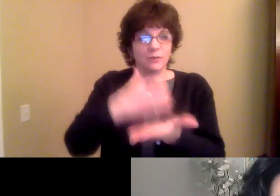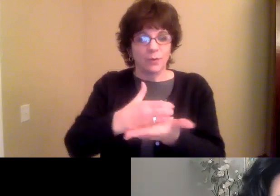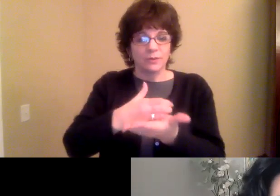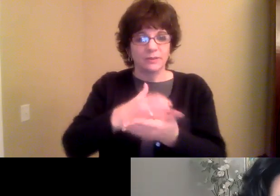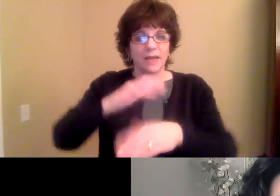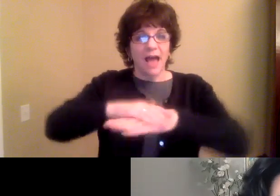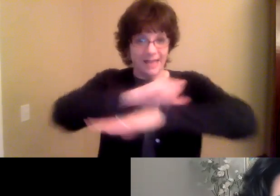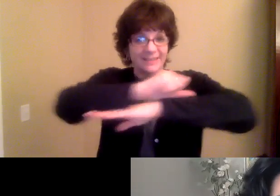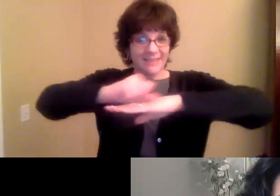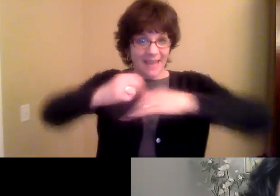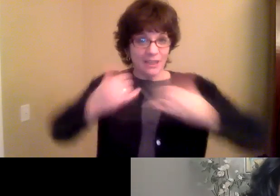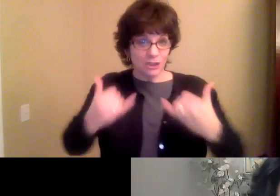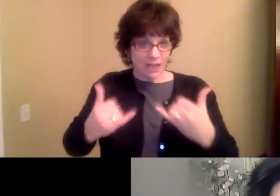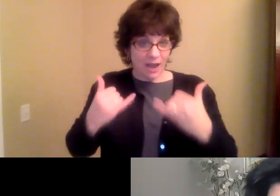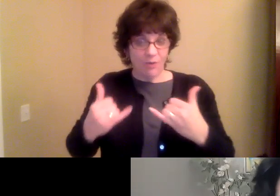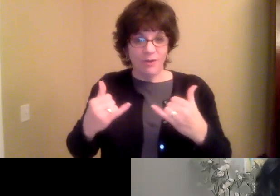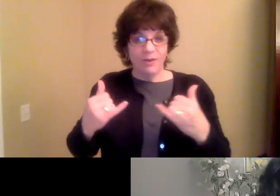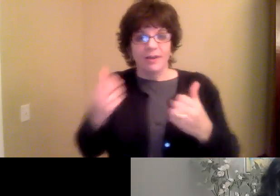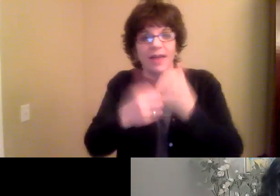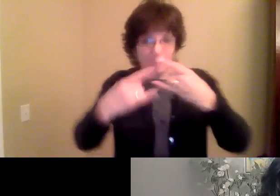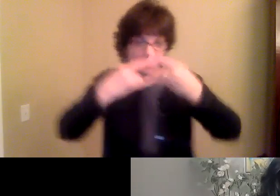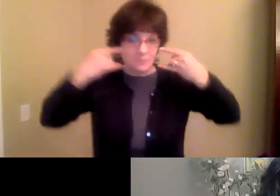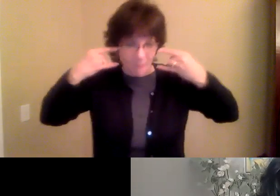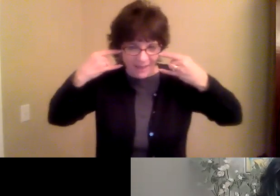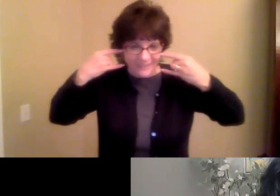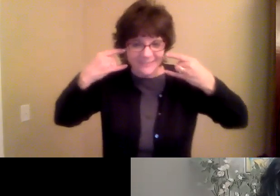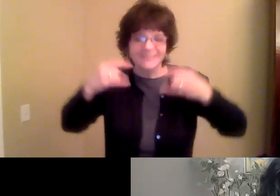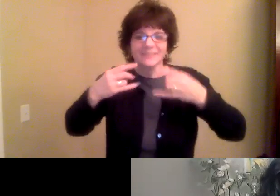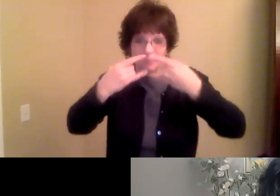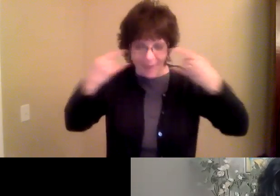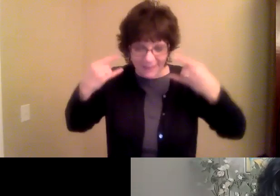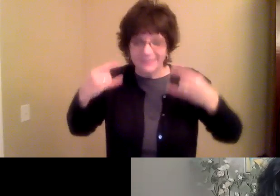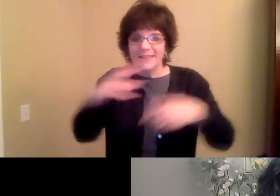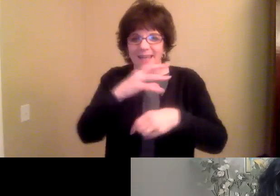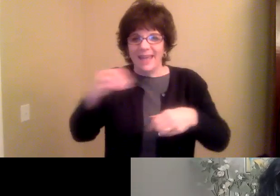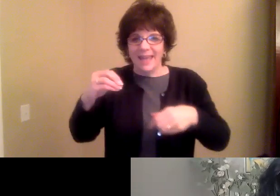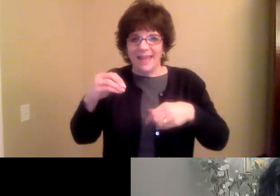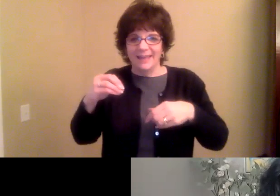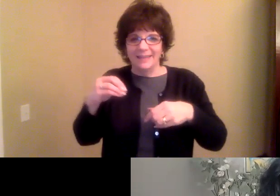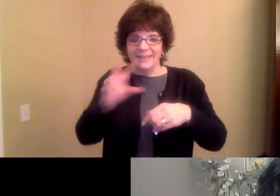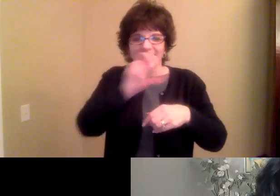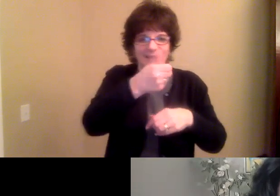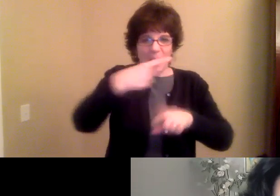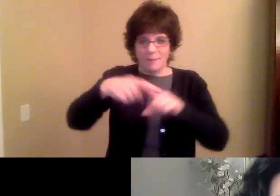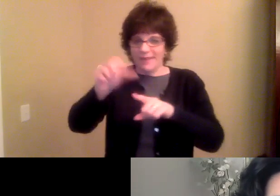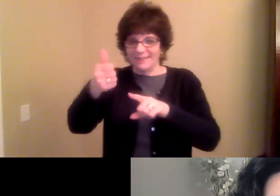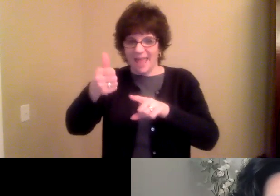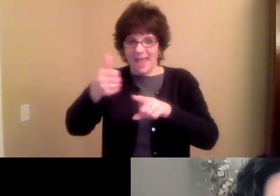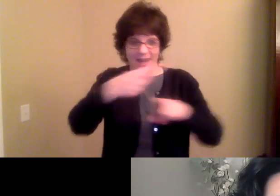the stage. Everyone's masked and we're in these 10 by 10